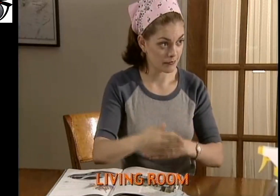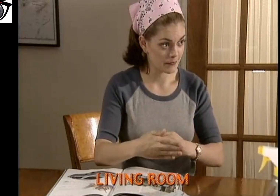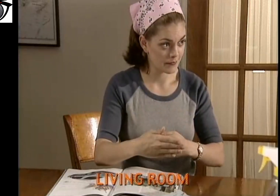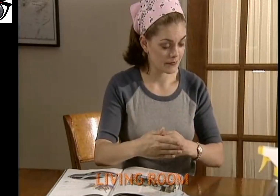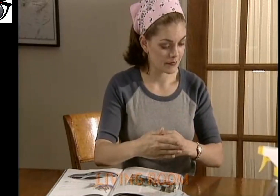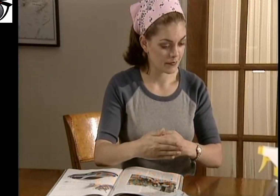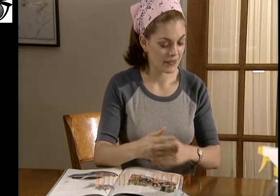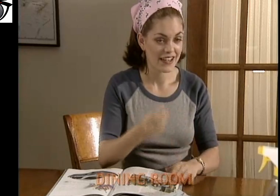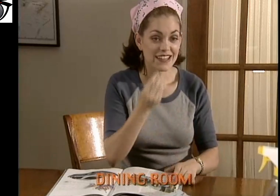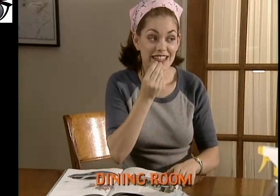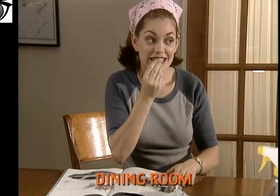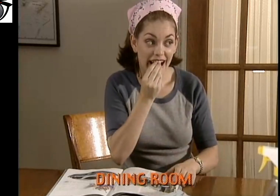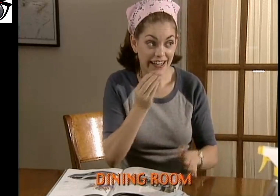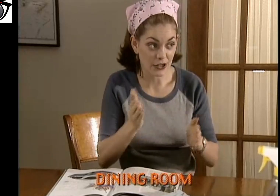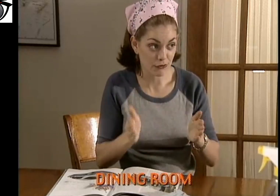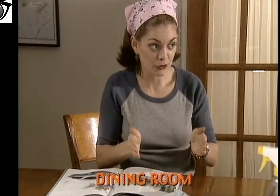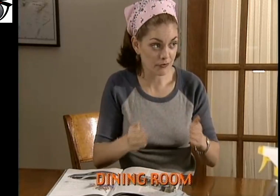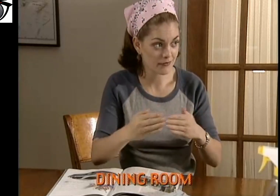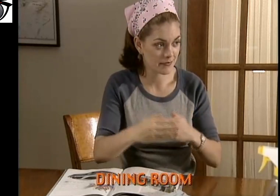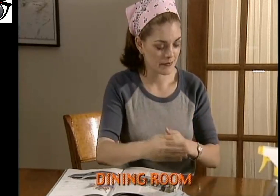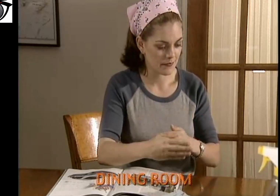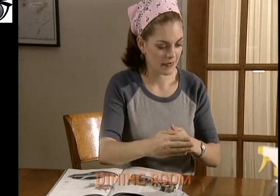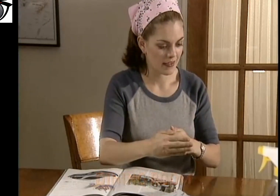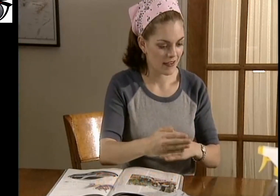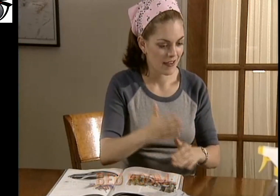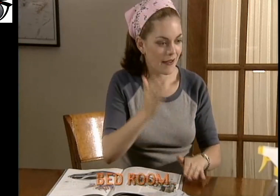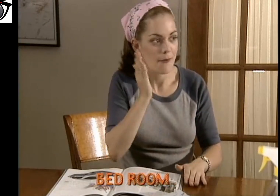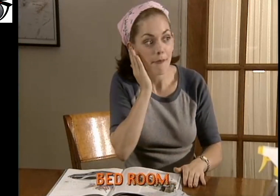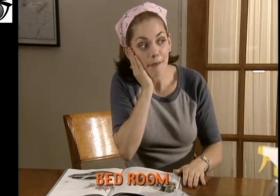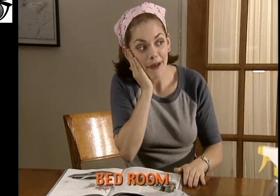Living room, dining room,